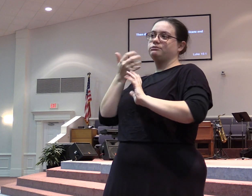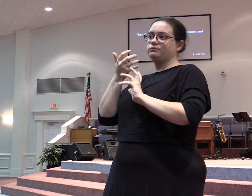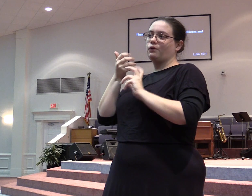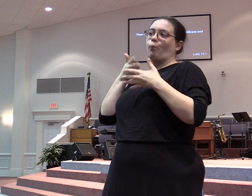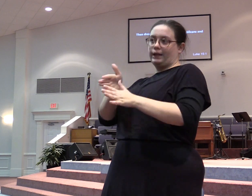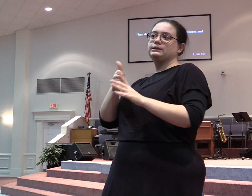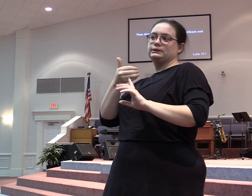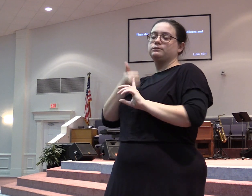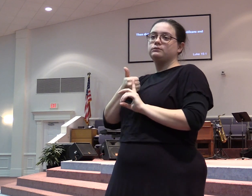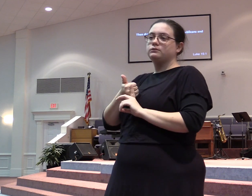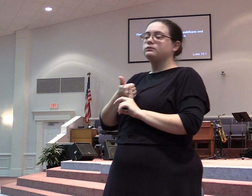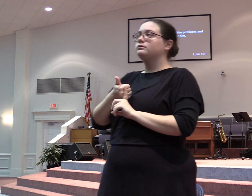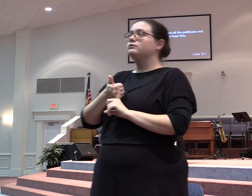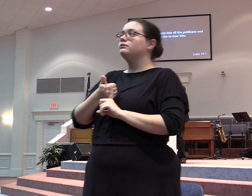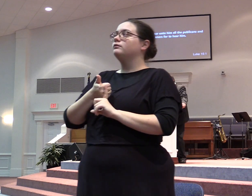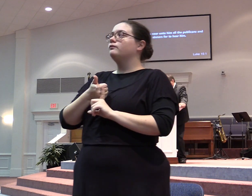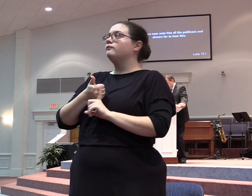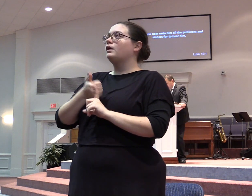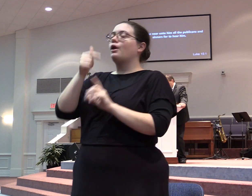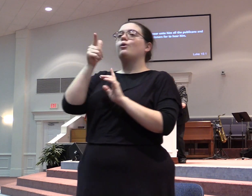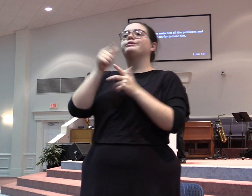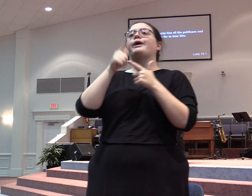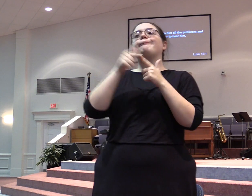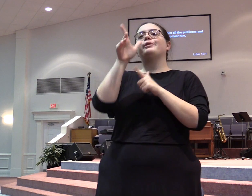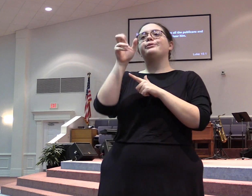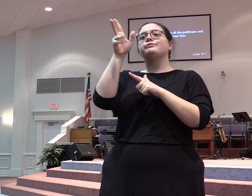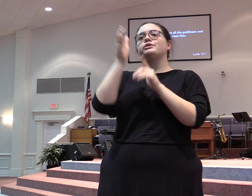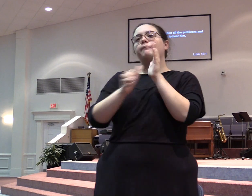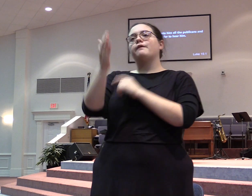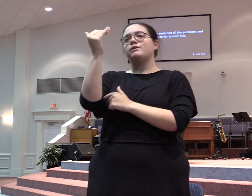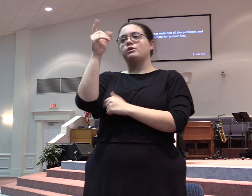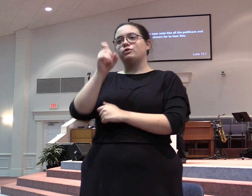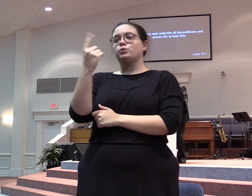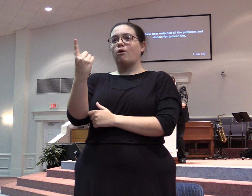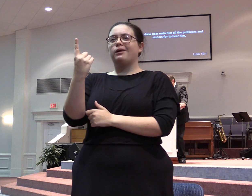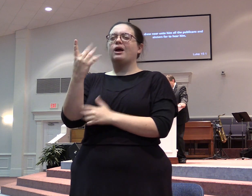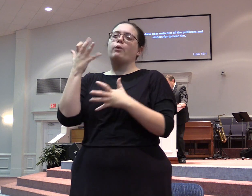is really the area I want to spend most of our time tonight.